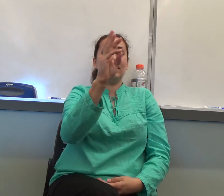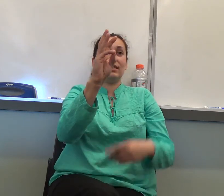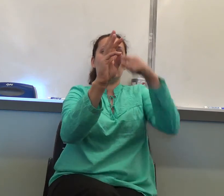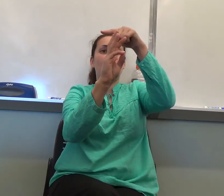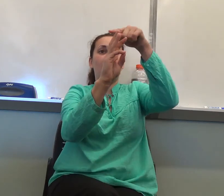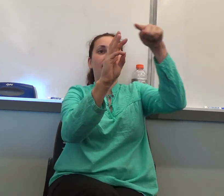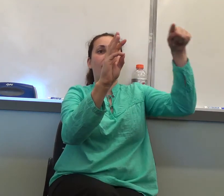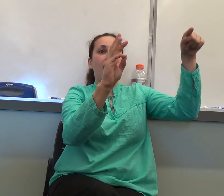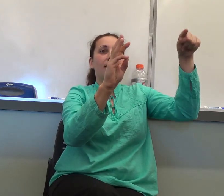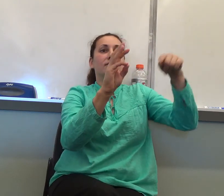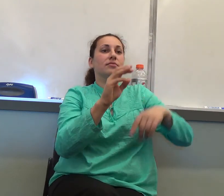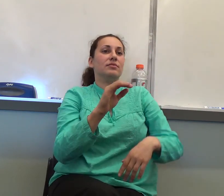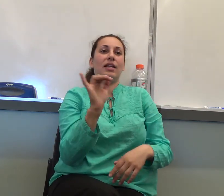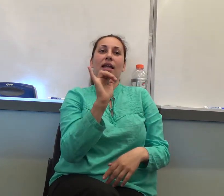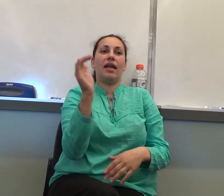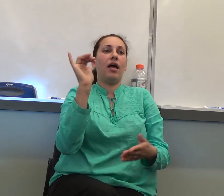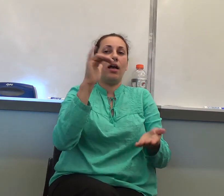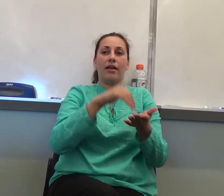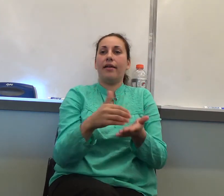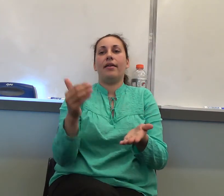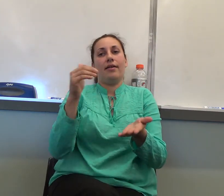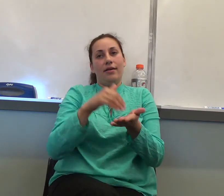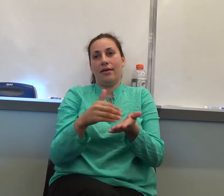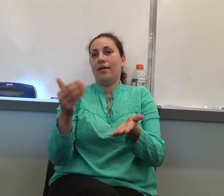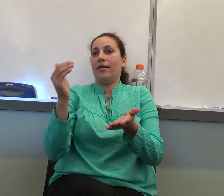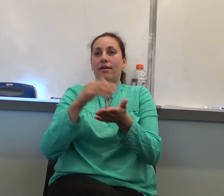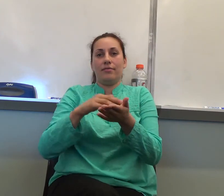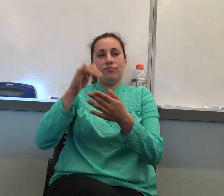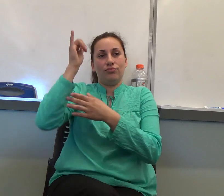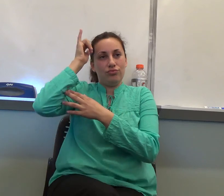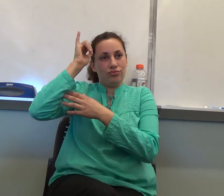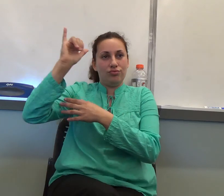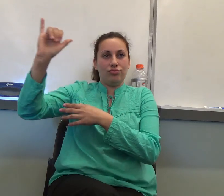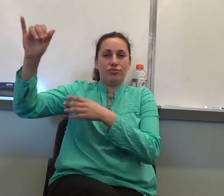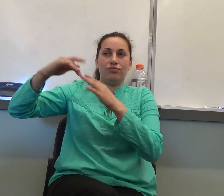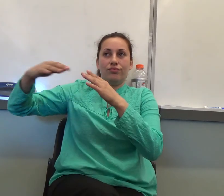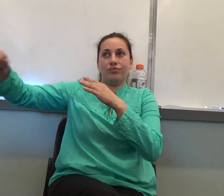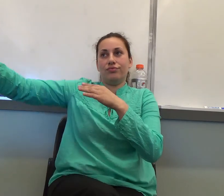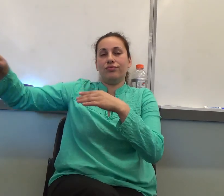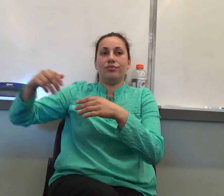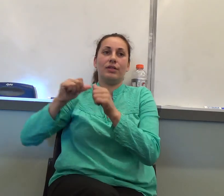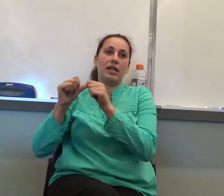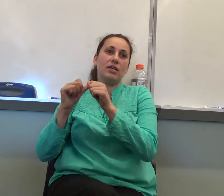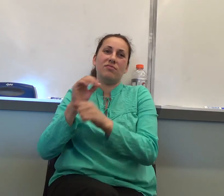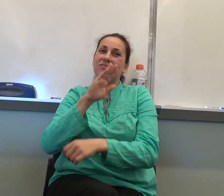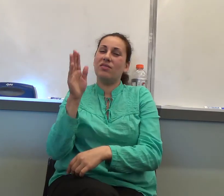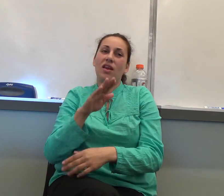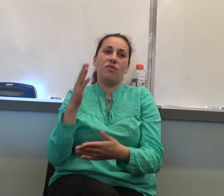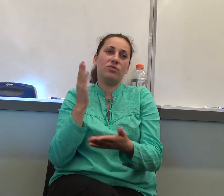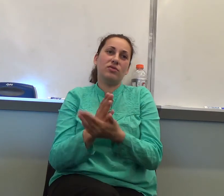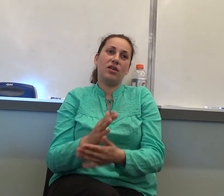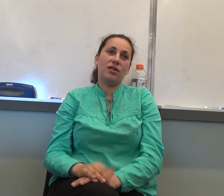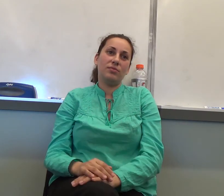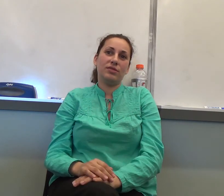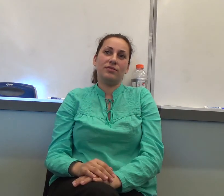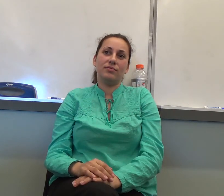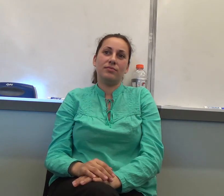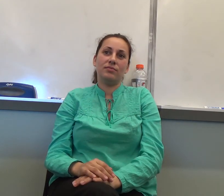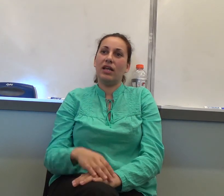is a repeated decimal. It keeps on going, and it keeps on going forever. It doesn't stop. It's an infinite repeater.